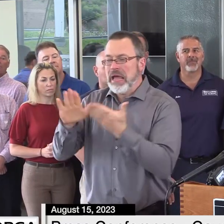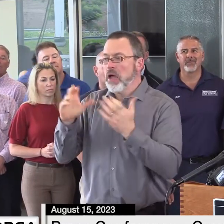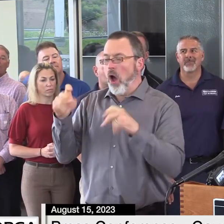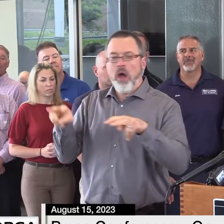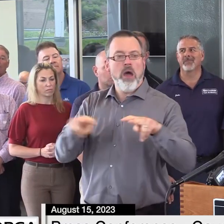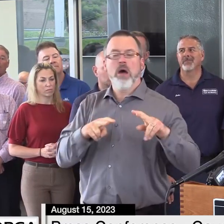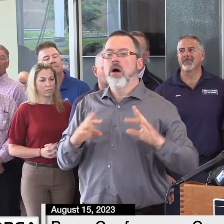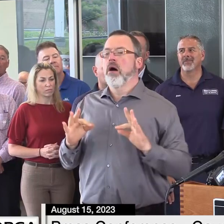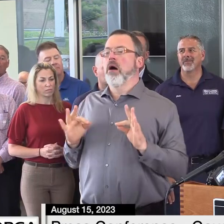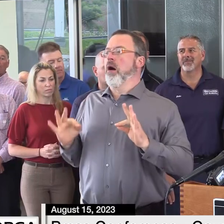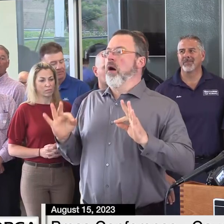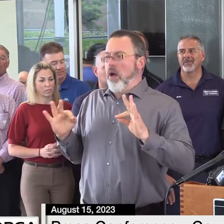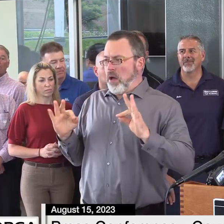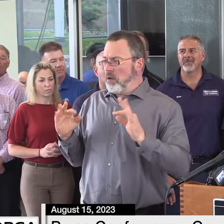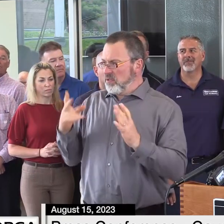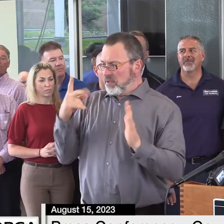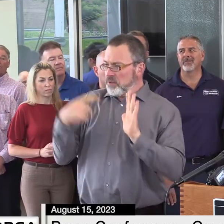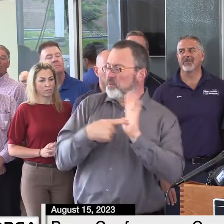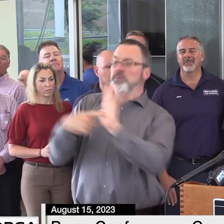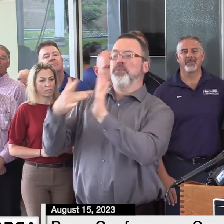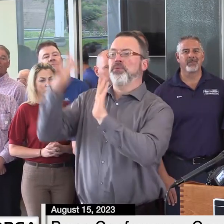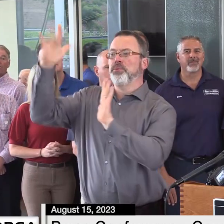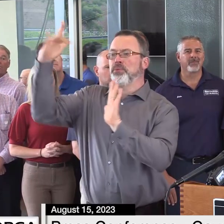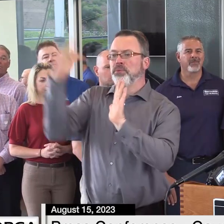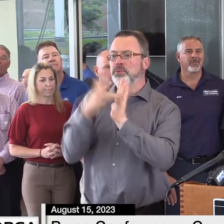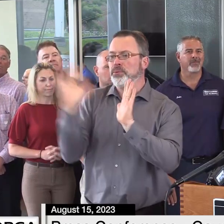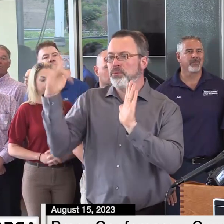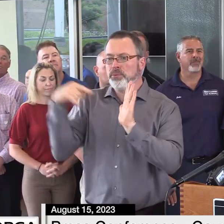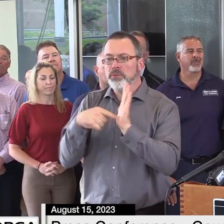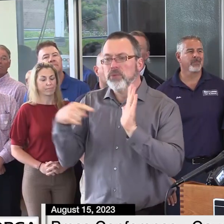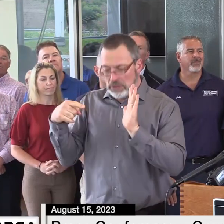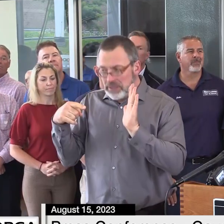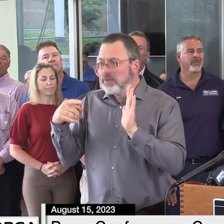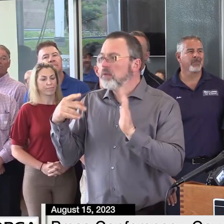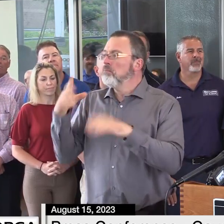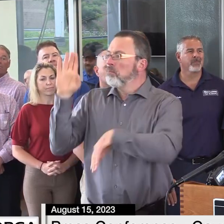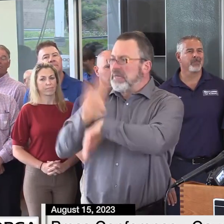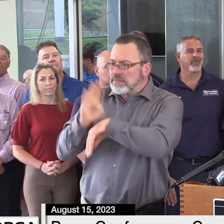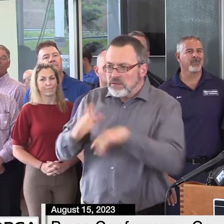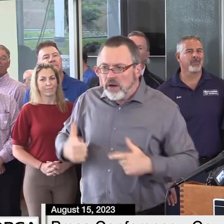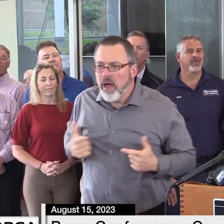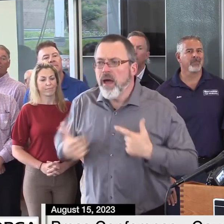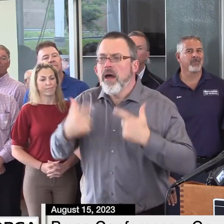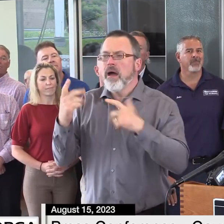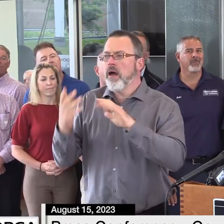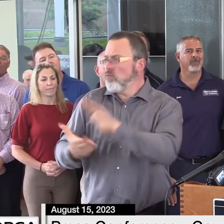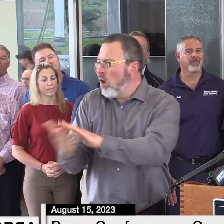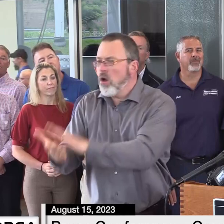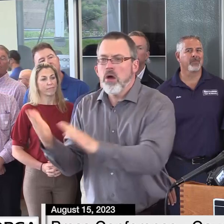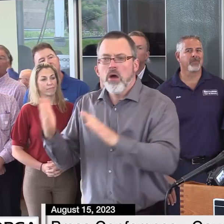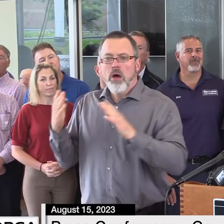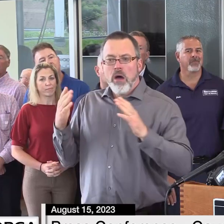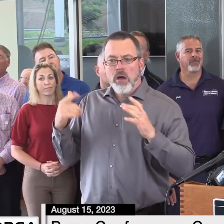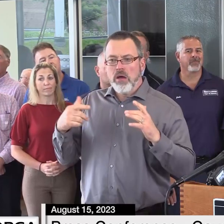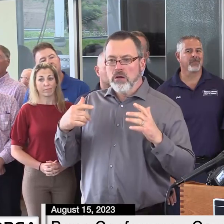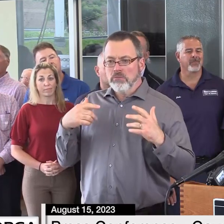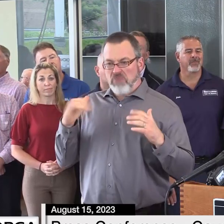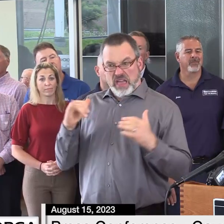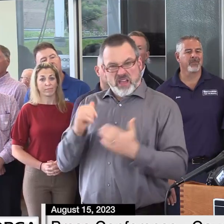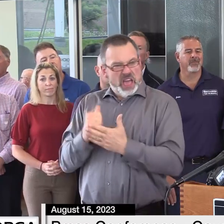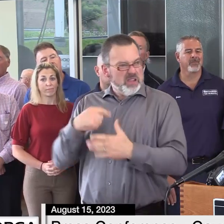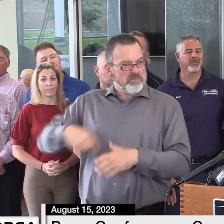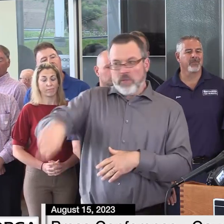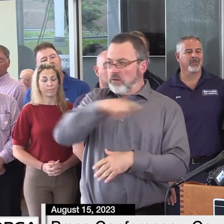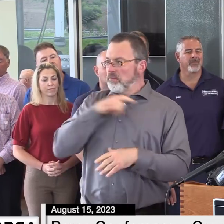show that we're open for business and ready to welcome people back to our state, which will help us get back on track.